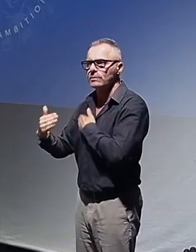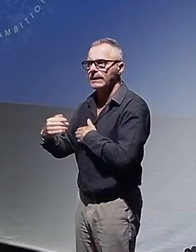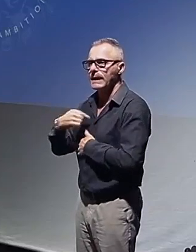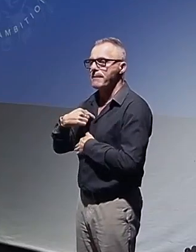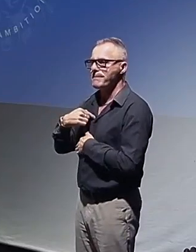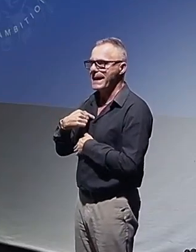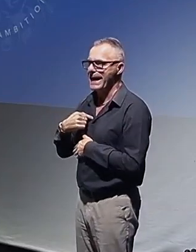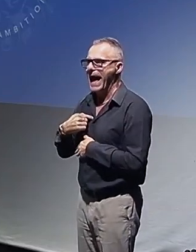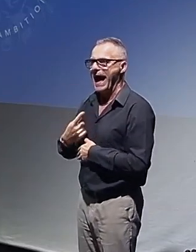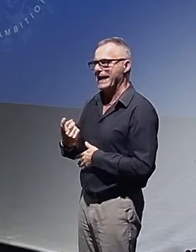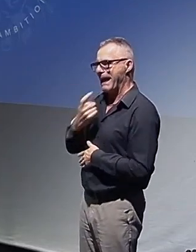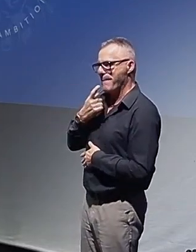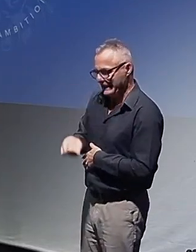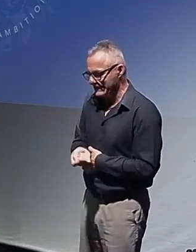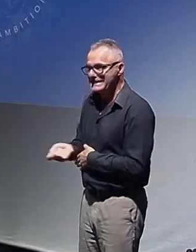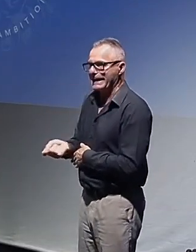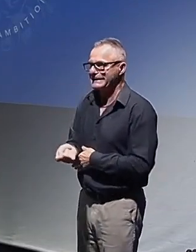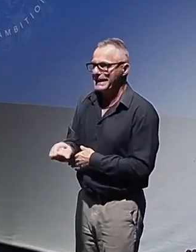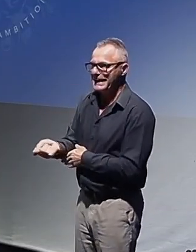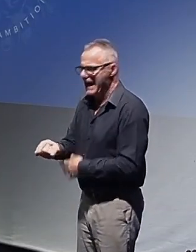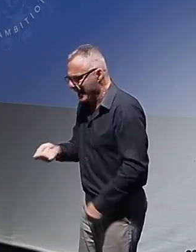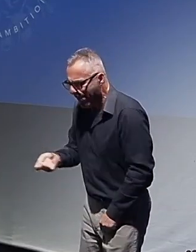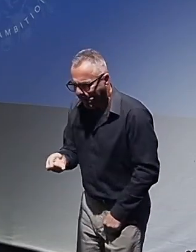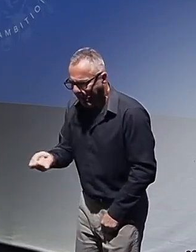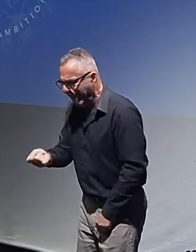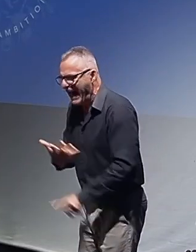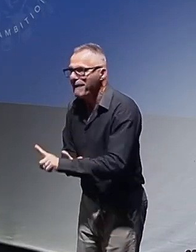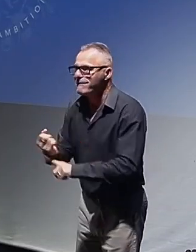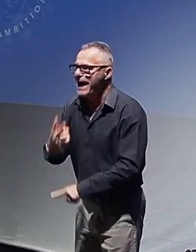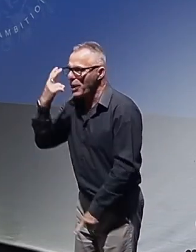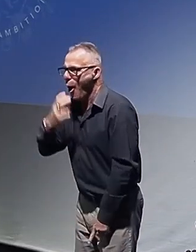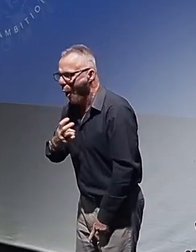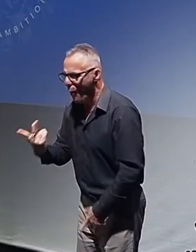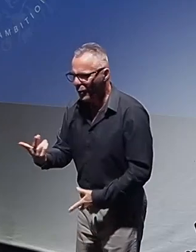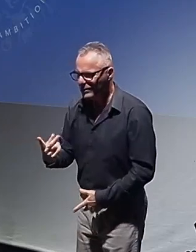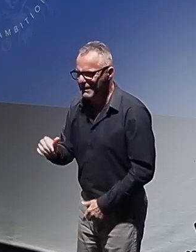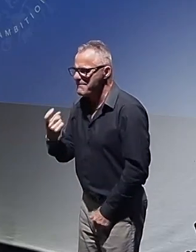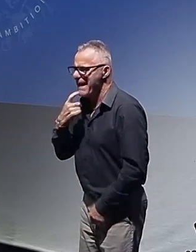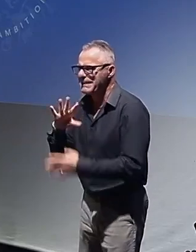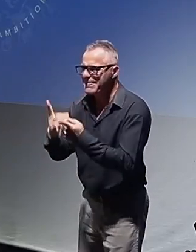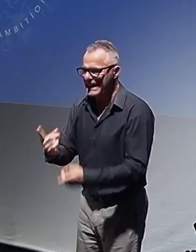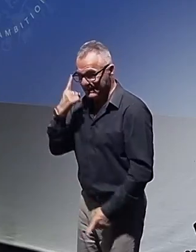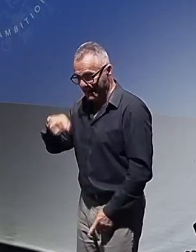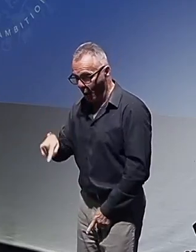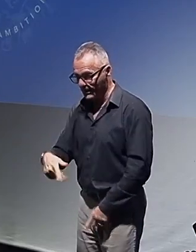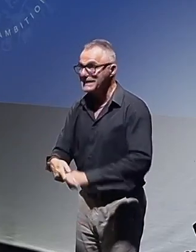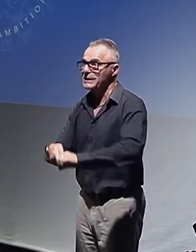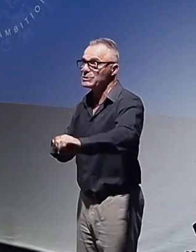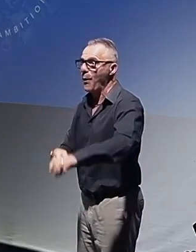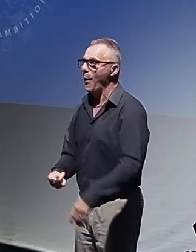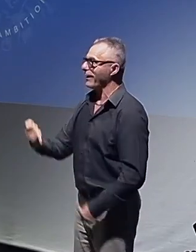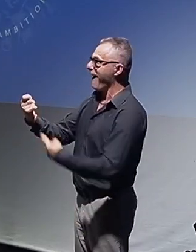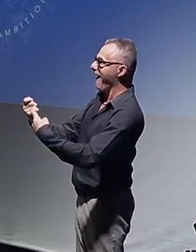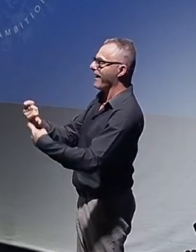metal detector, and I used to go off and find bits of old fence and think it was a Saxon sword, and take it into school, and she'd be like, that's just a